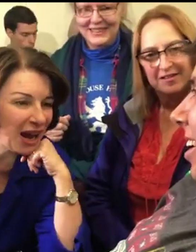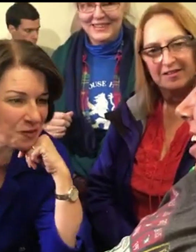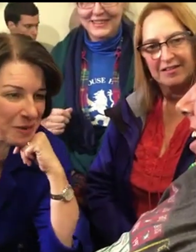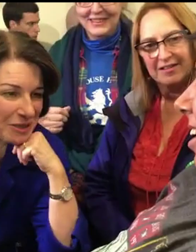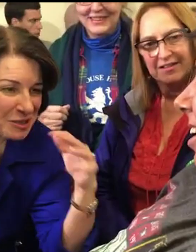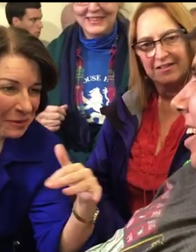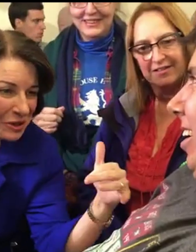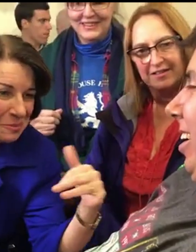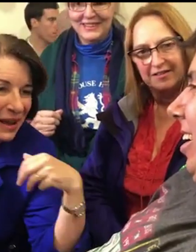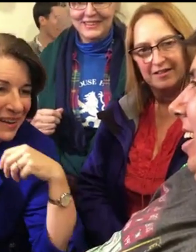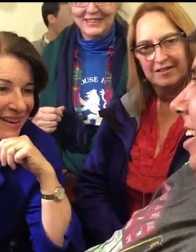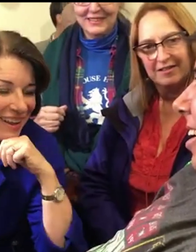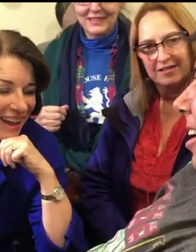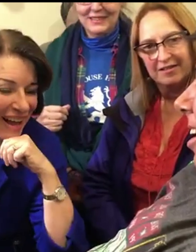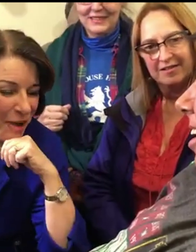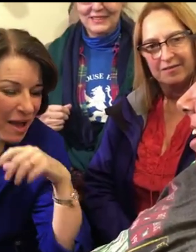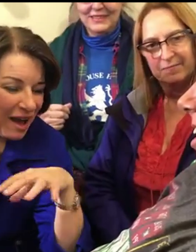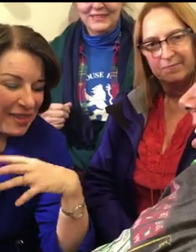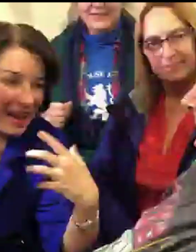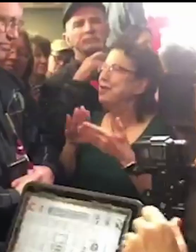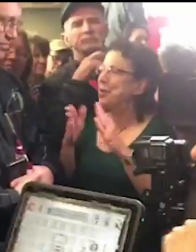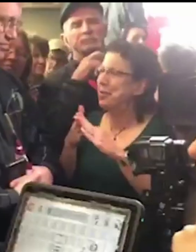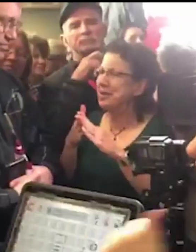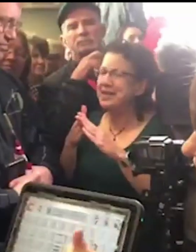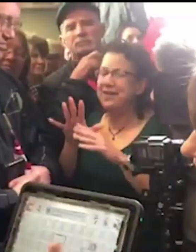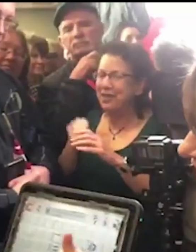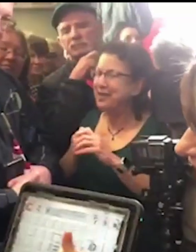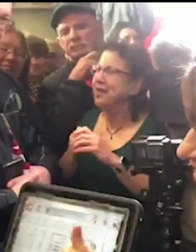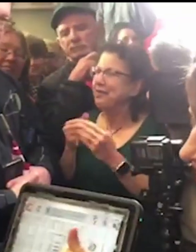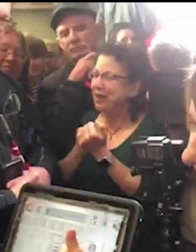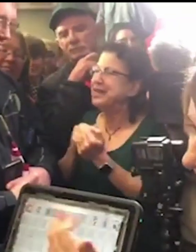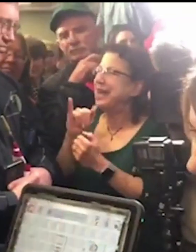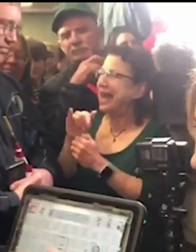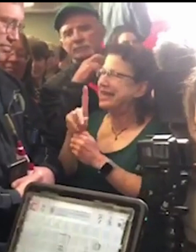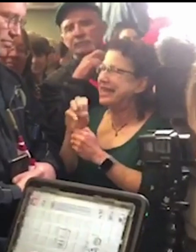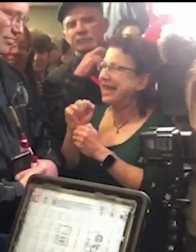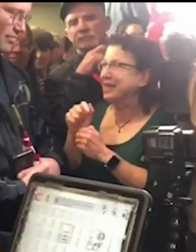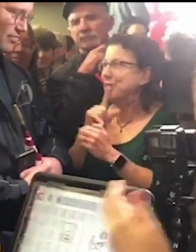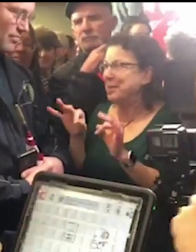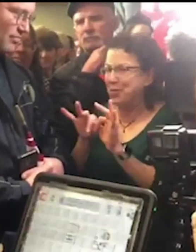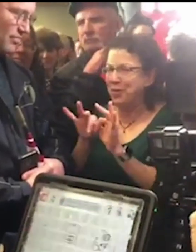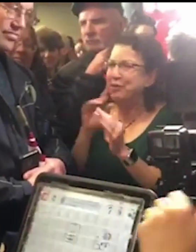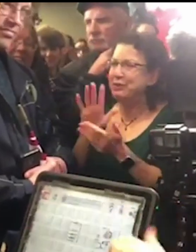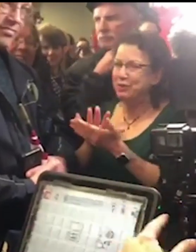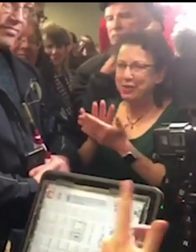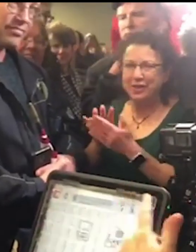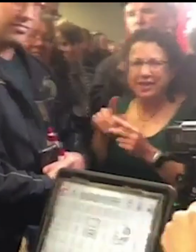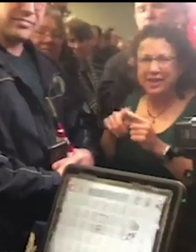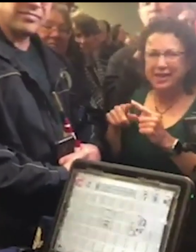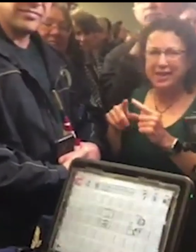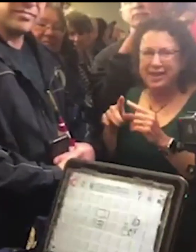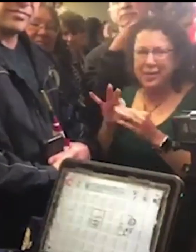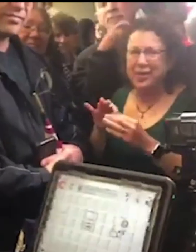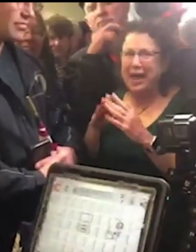So, I have a big disability plan that involves fully funding IDEA, which is really important for schools. And then